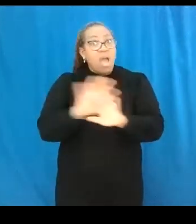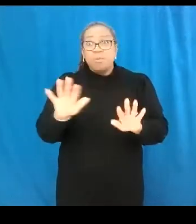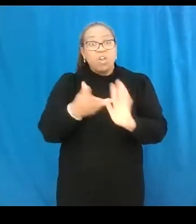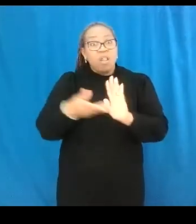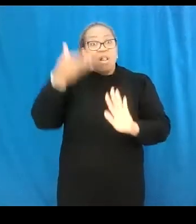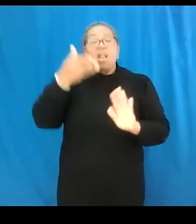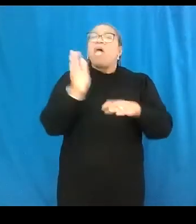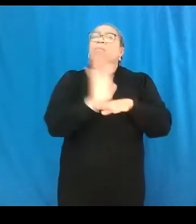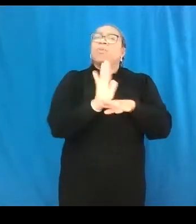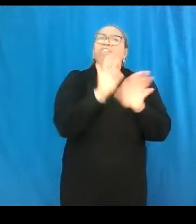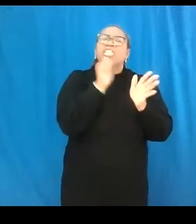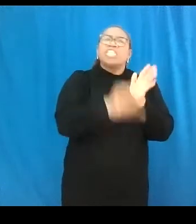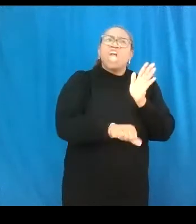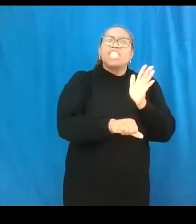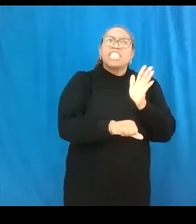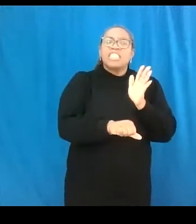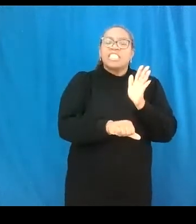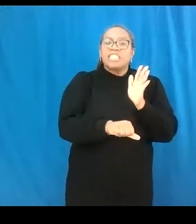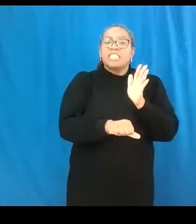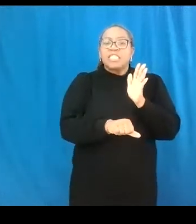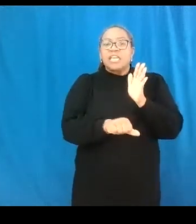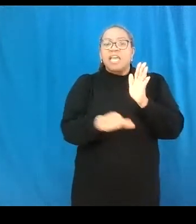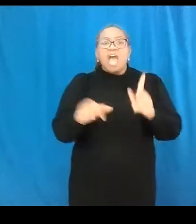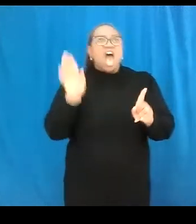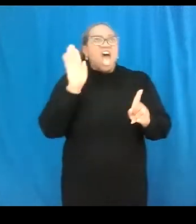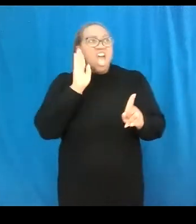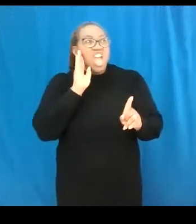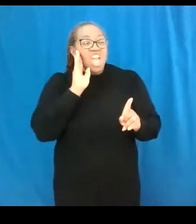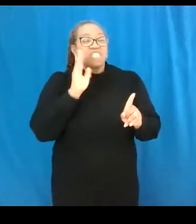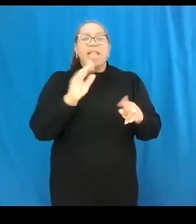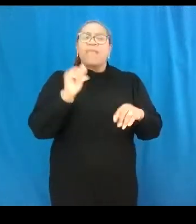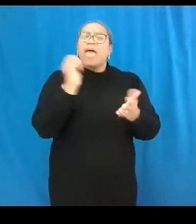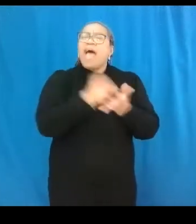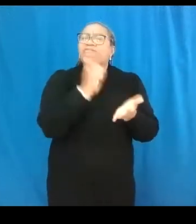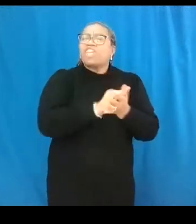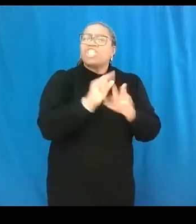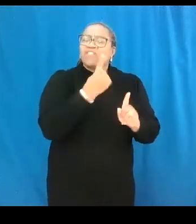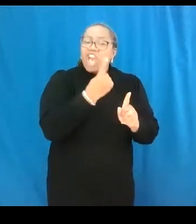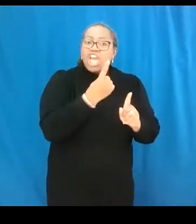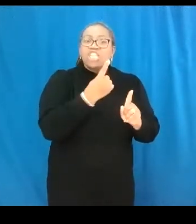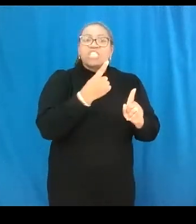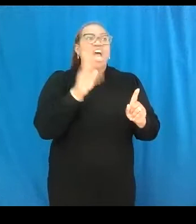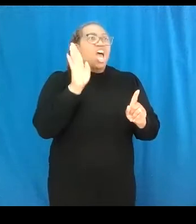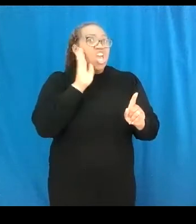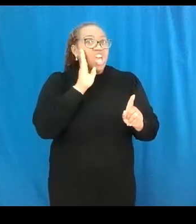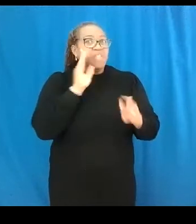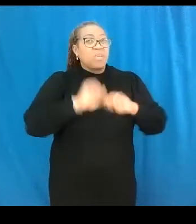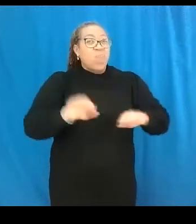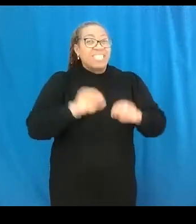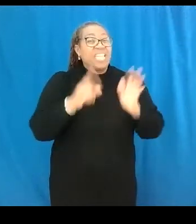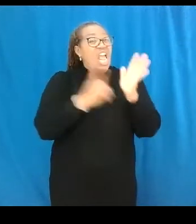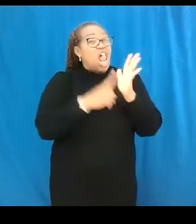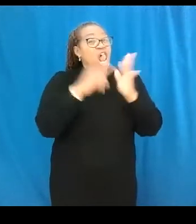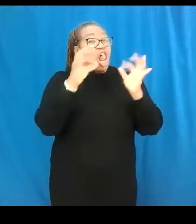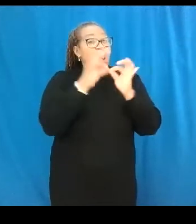movie had started. I heard the trailers being played in the lobby where I was standing. I could